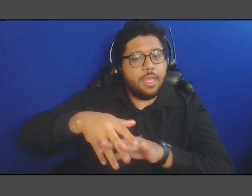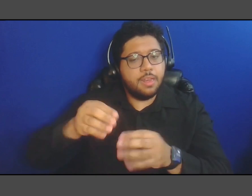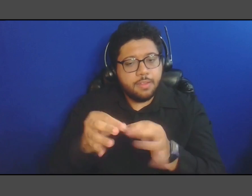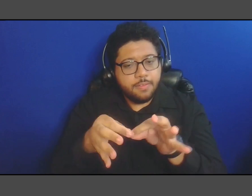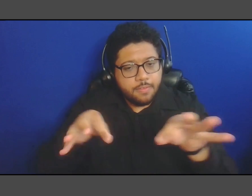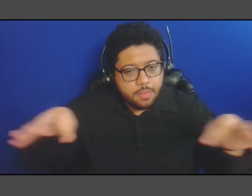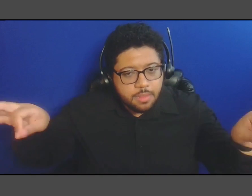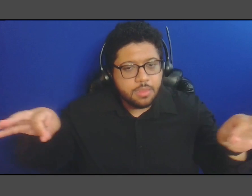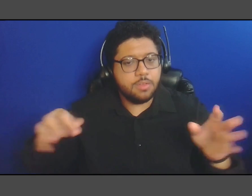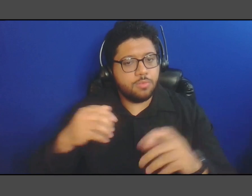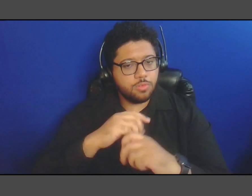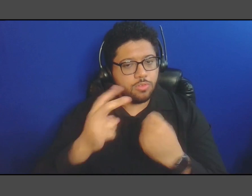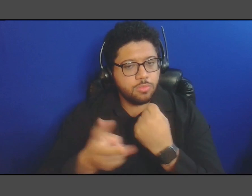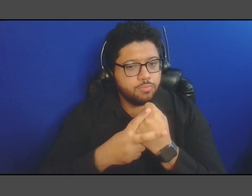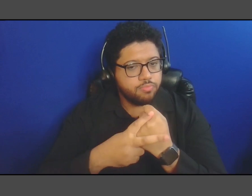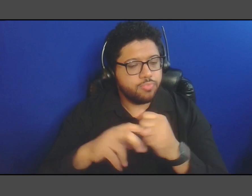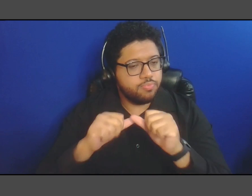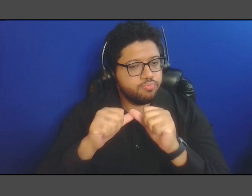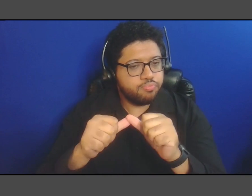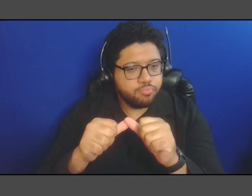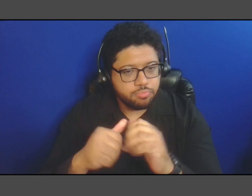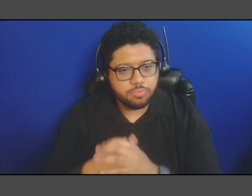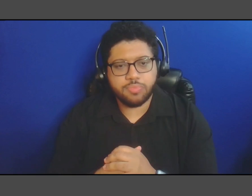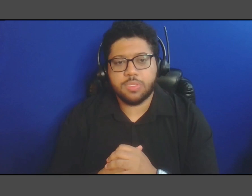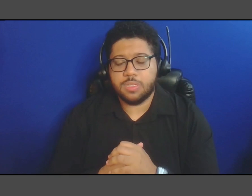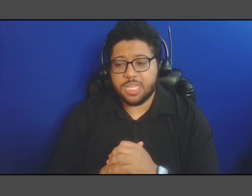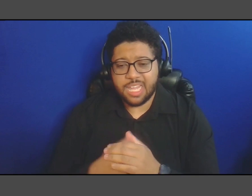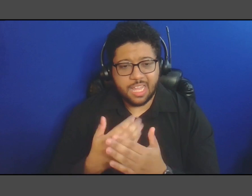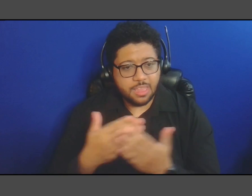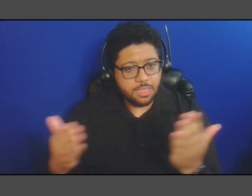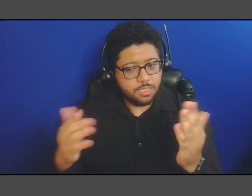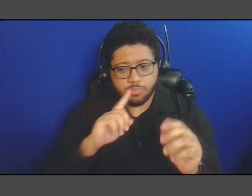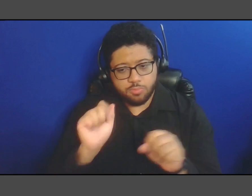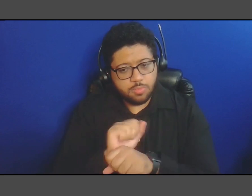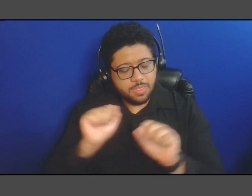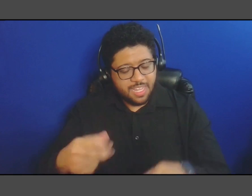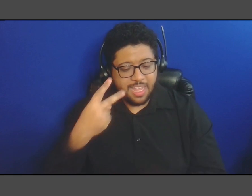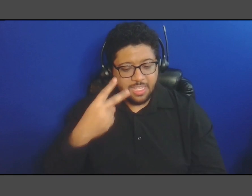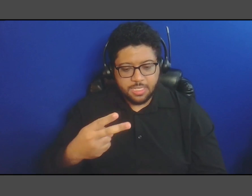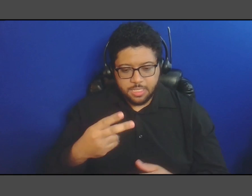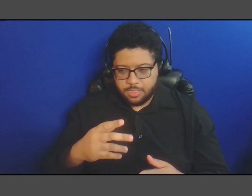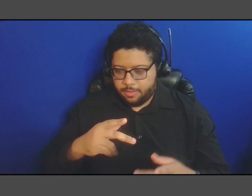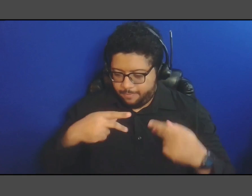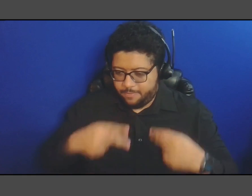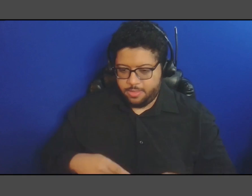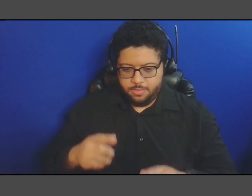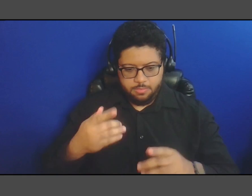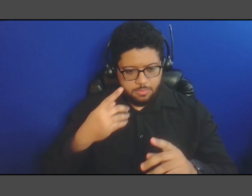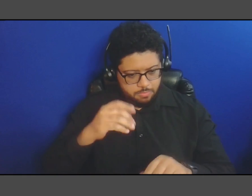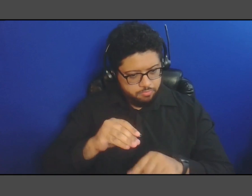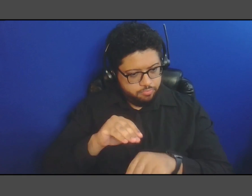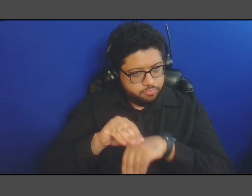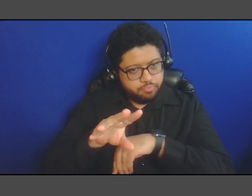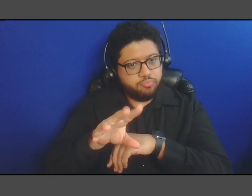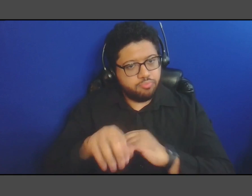you know, things that we can see tangible differences in. And so